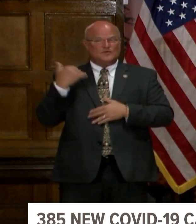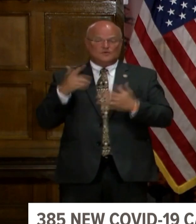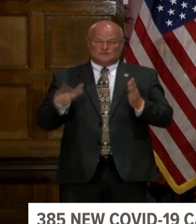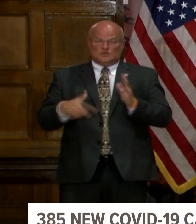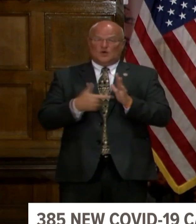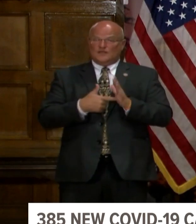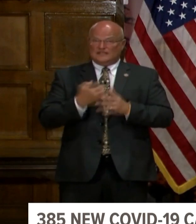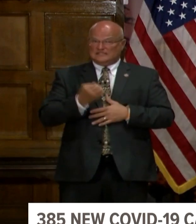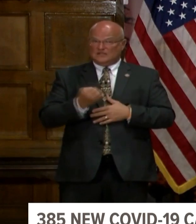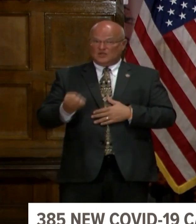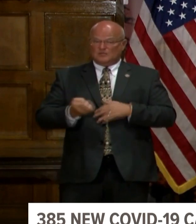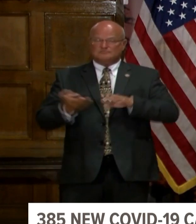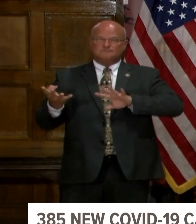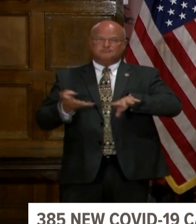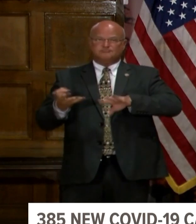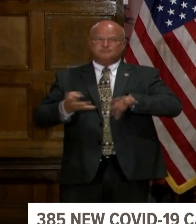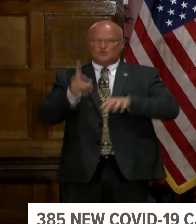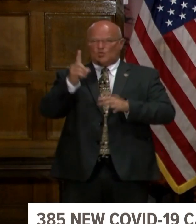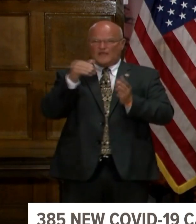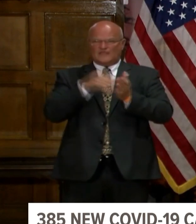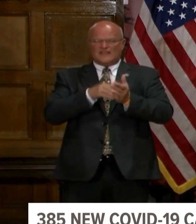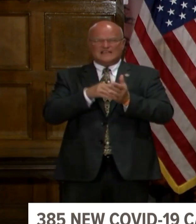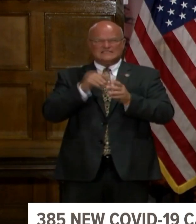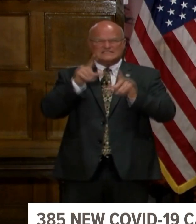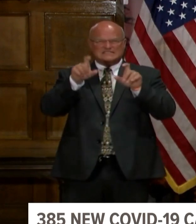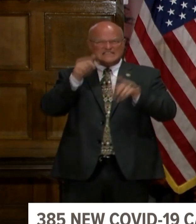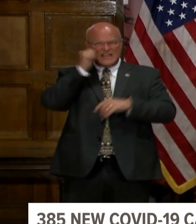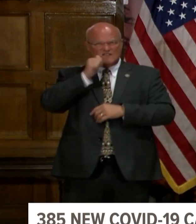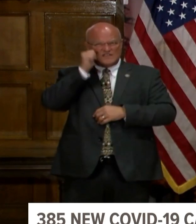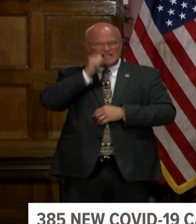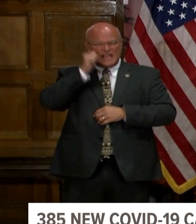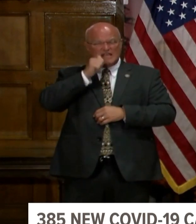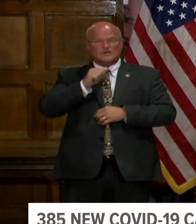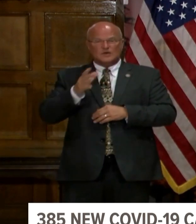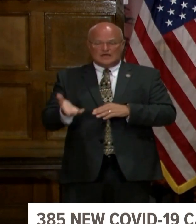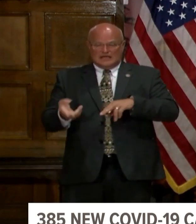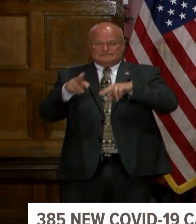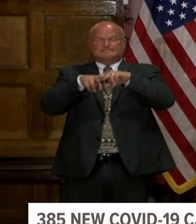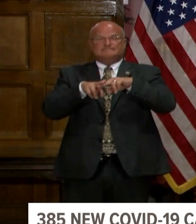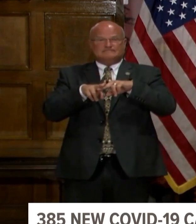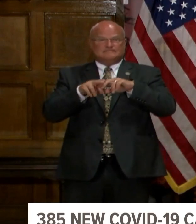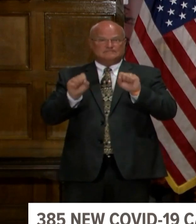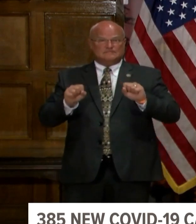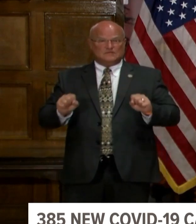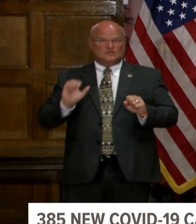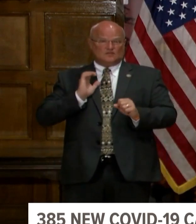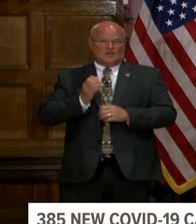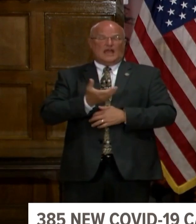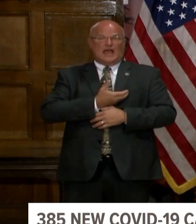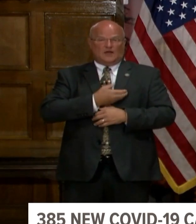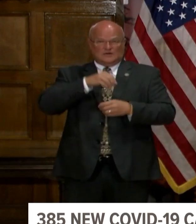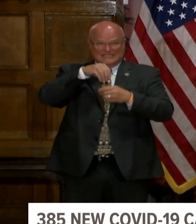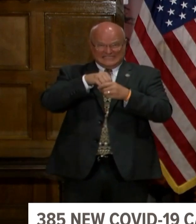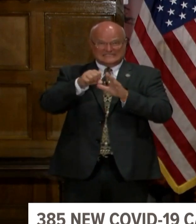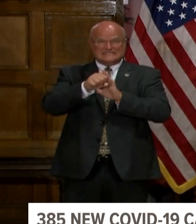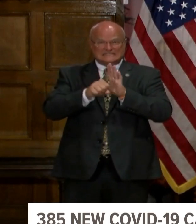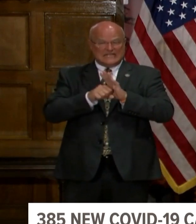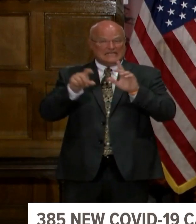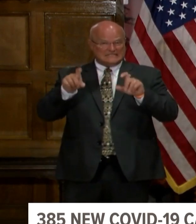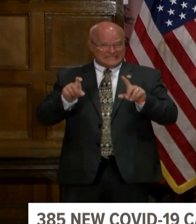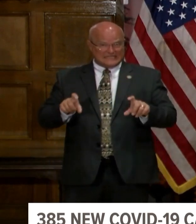this piece of equipment runs over 1,000 tests a day, so this really will add some needed capacity to our in-state